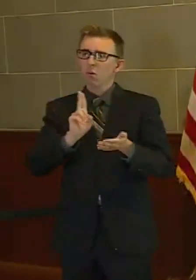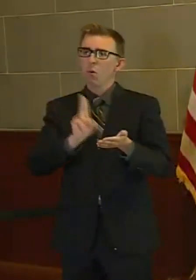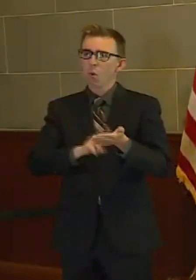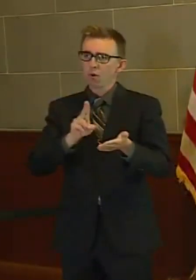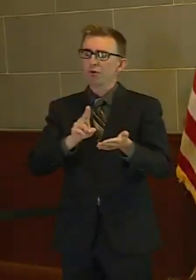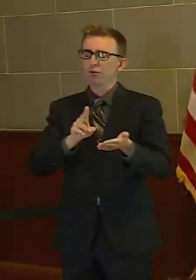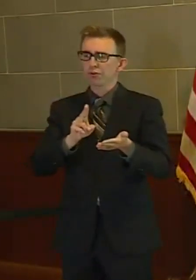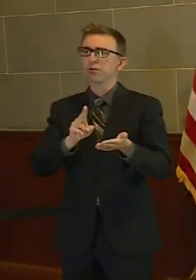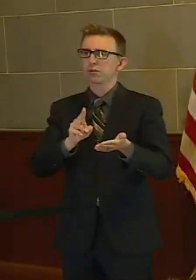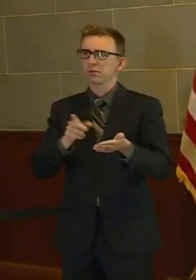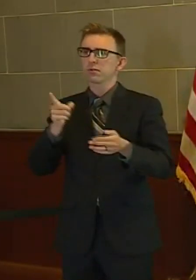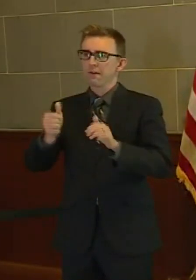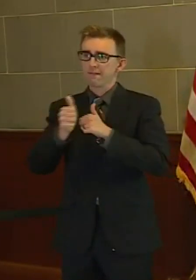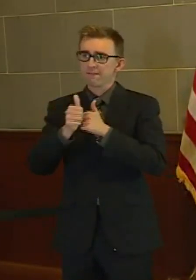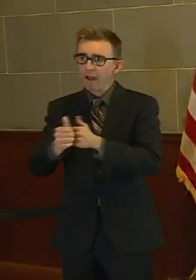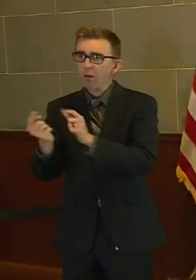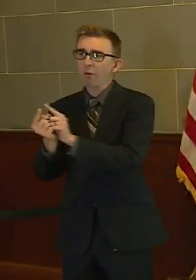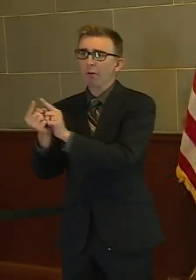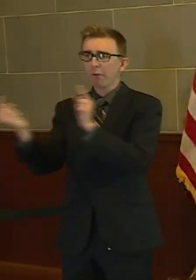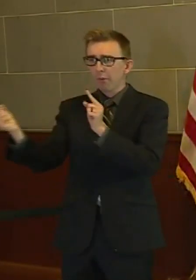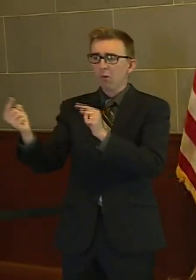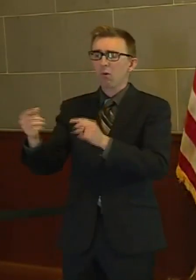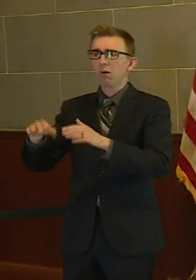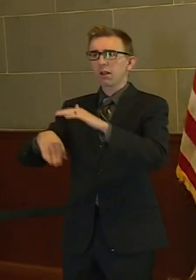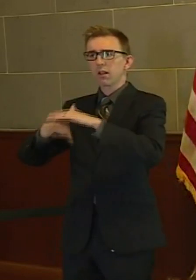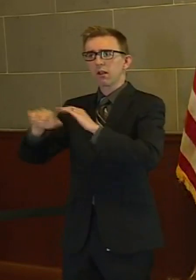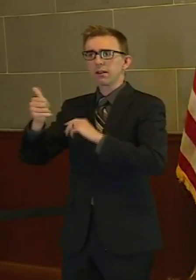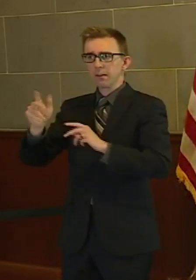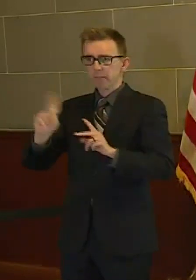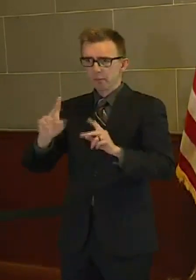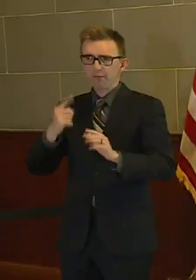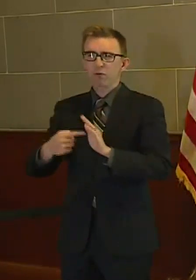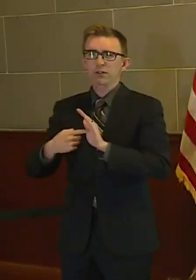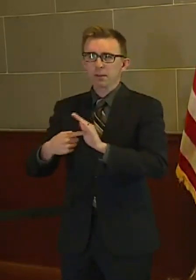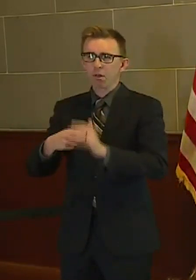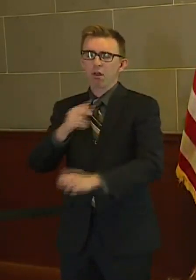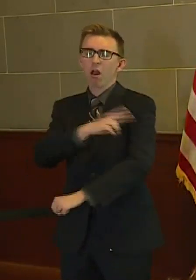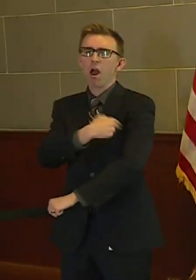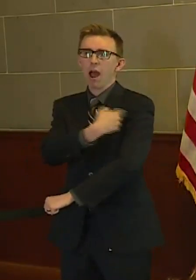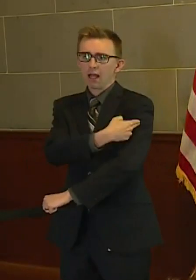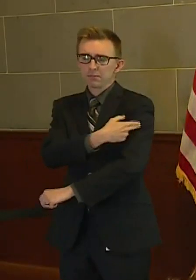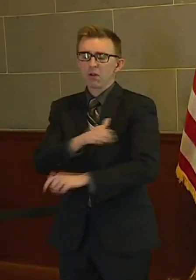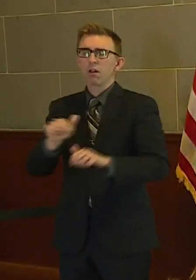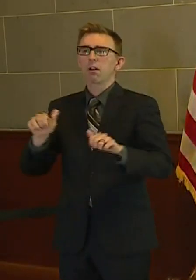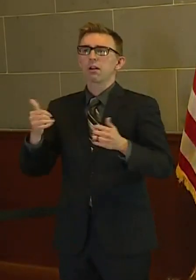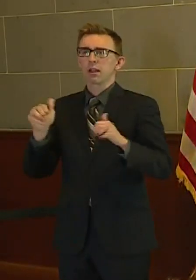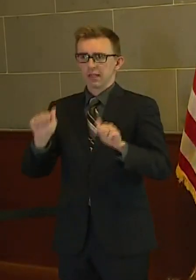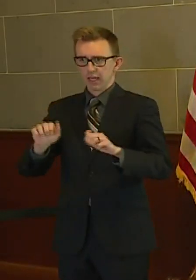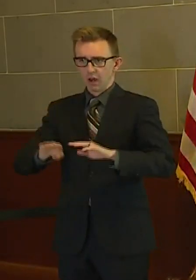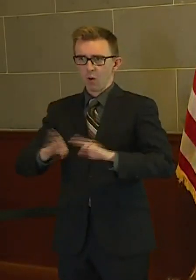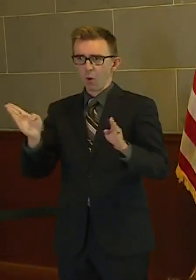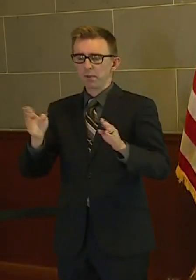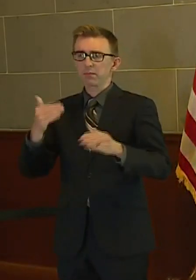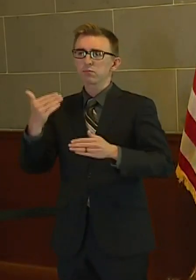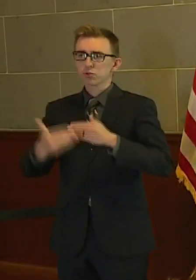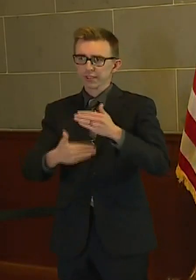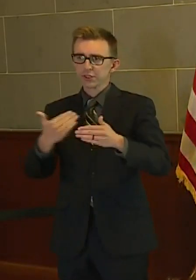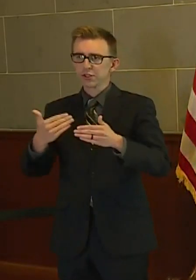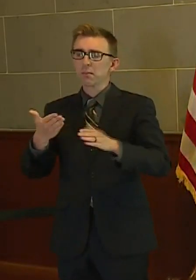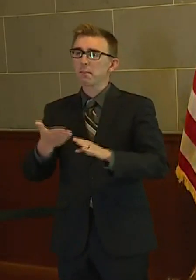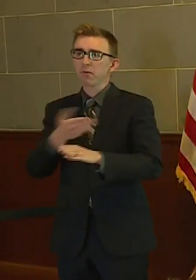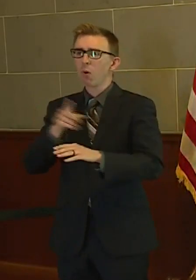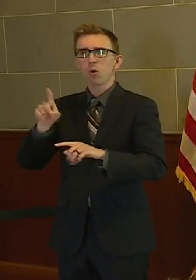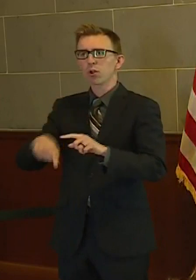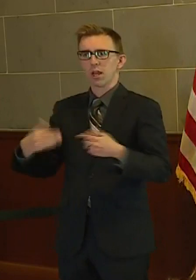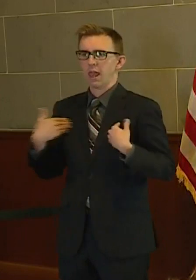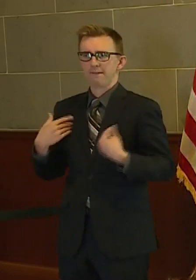long as the guidelines are followed, such as the hospitals can now open their doors for procedures before that you couldn't